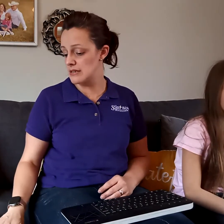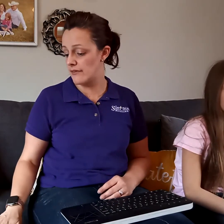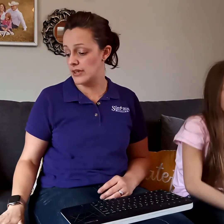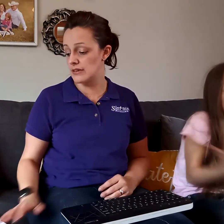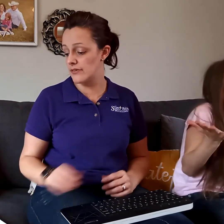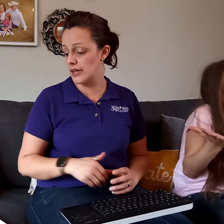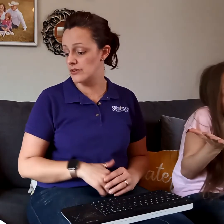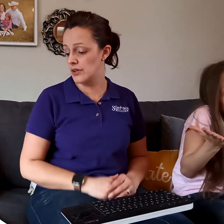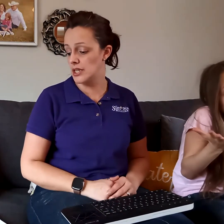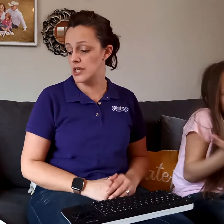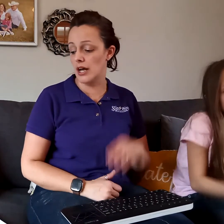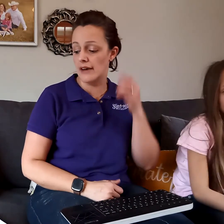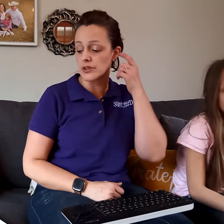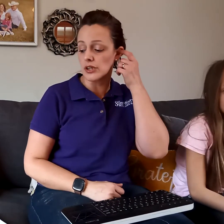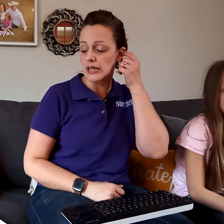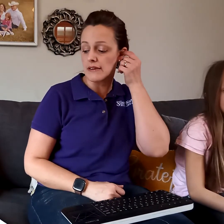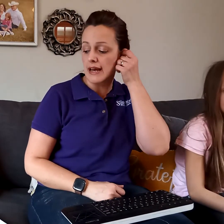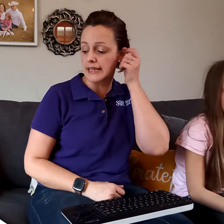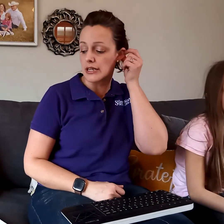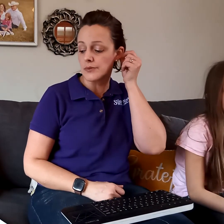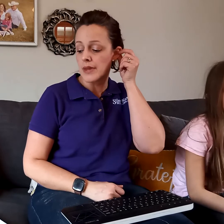This is very strange. I'll have to look into that later.